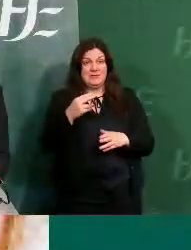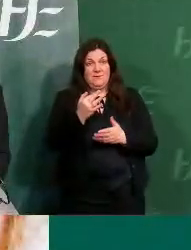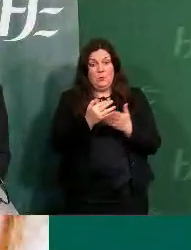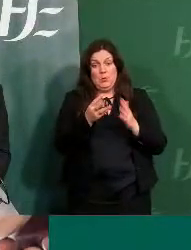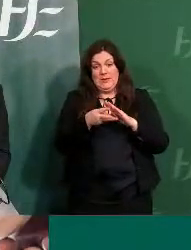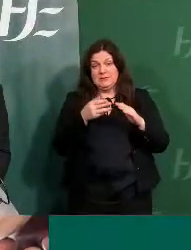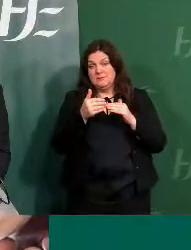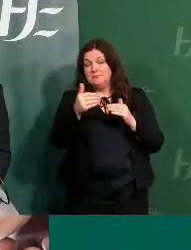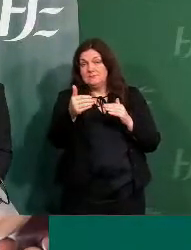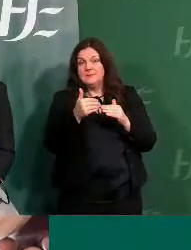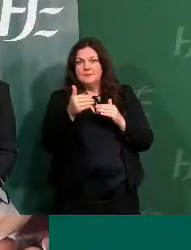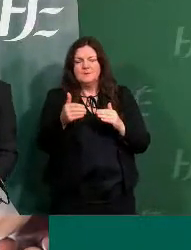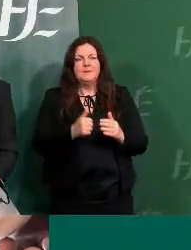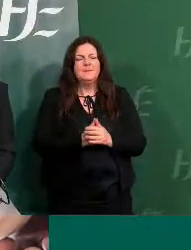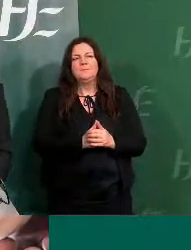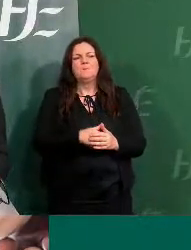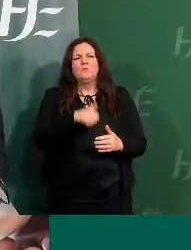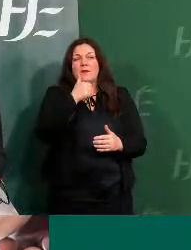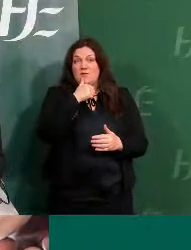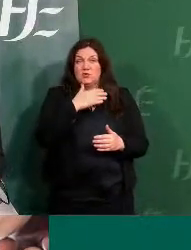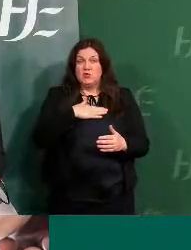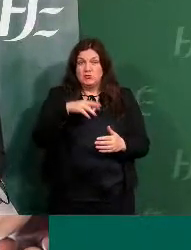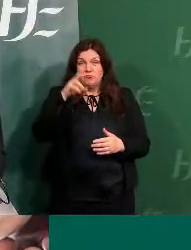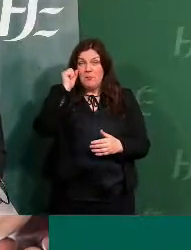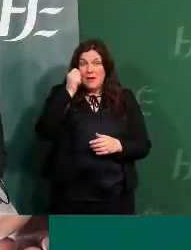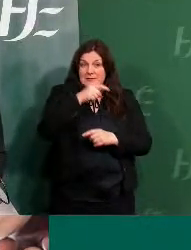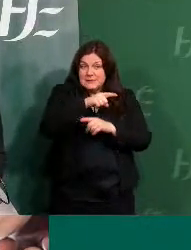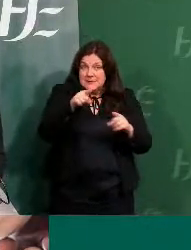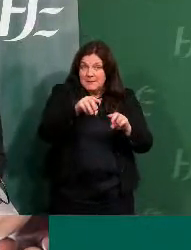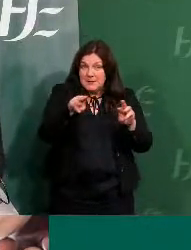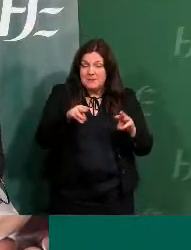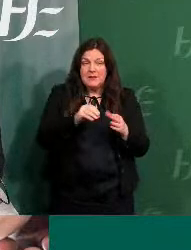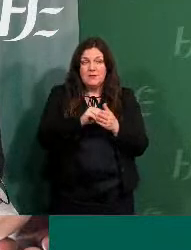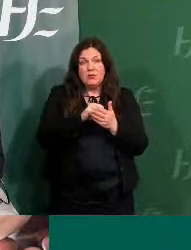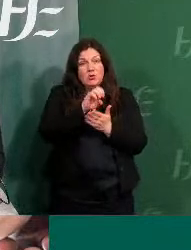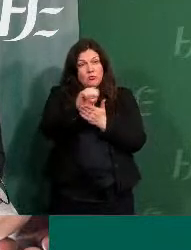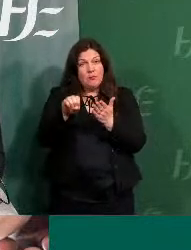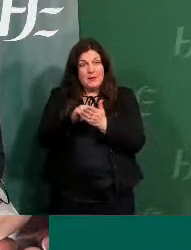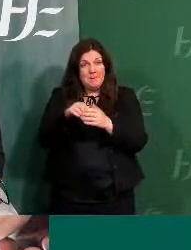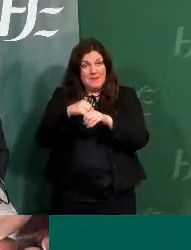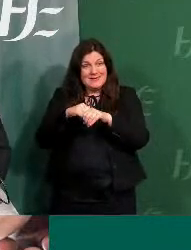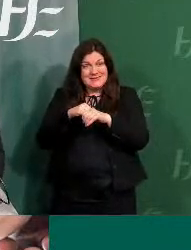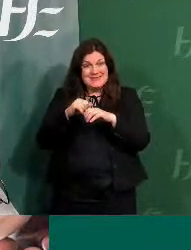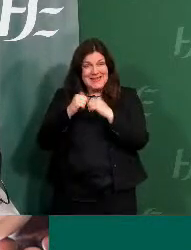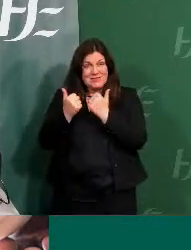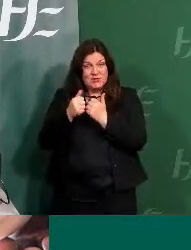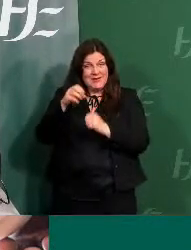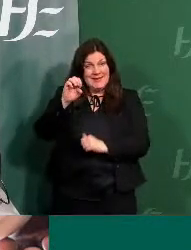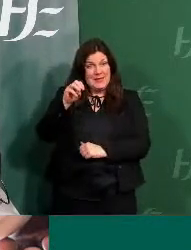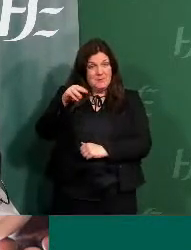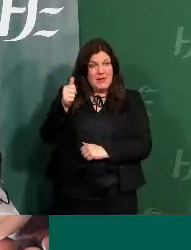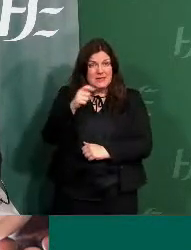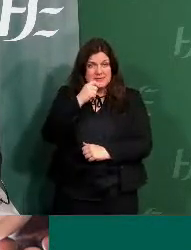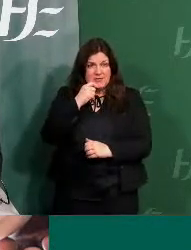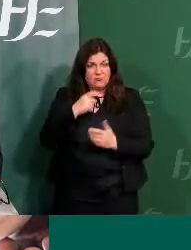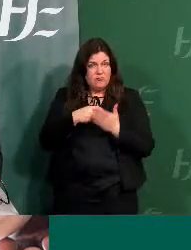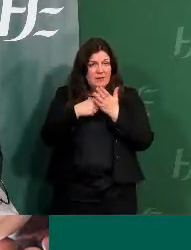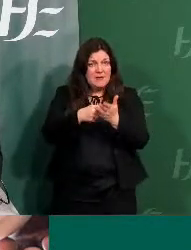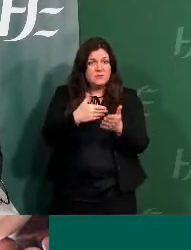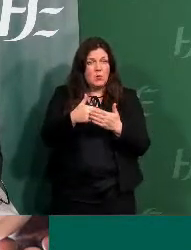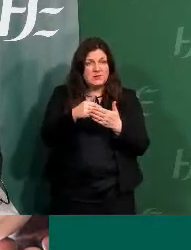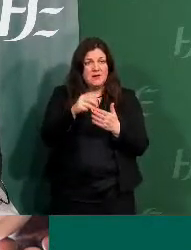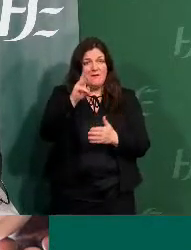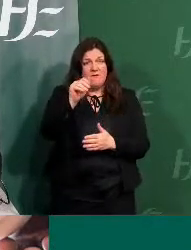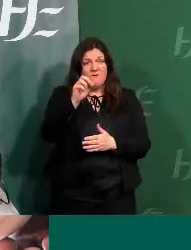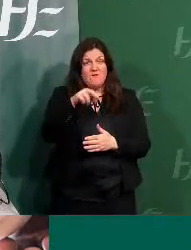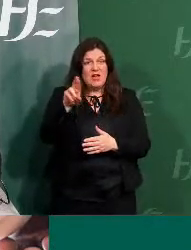weeks. So first of all, just to remind people, the European Medicines Agency recommended that the Pfizer vaccine, the Comirnaty vaccine